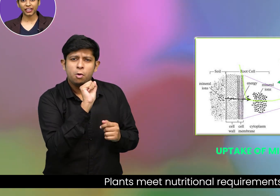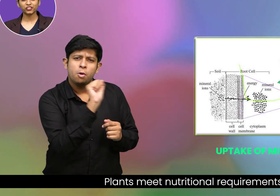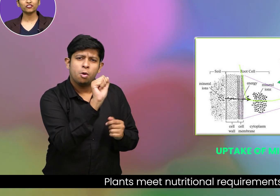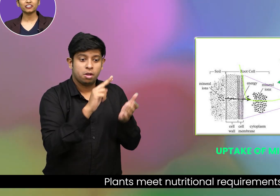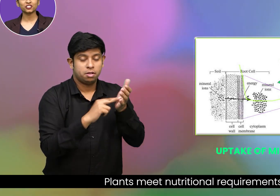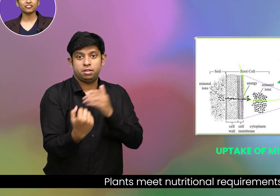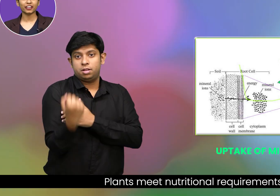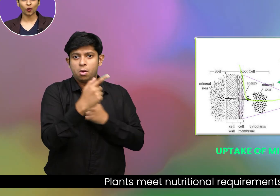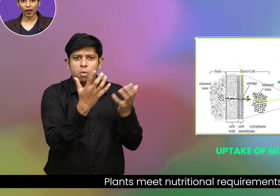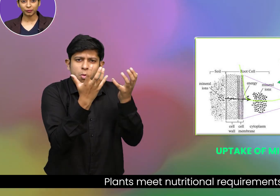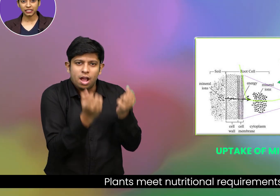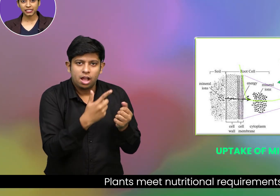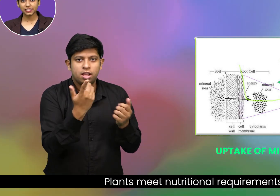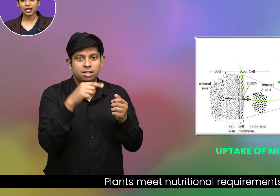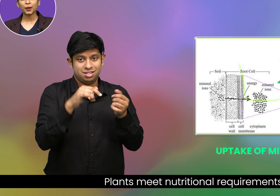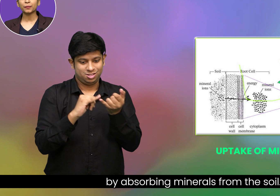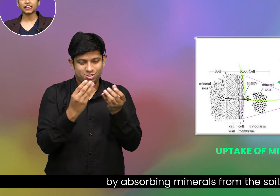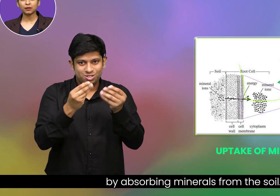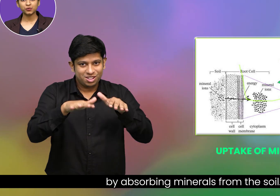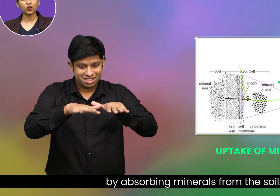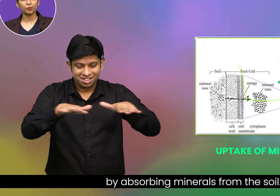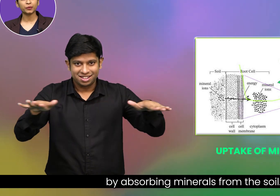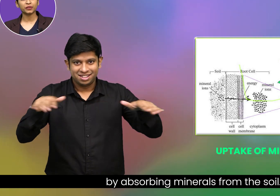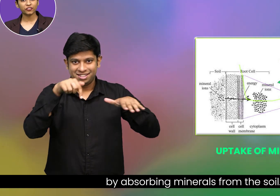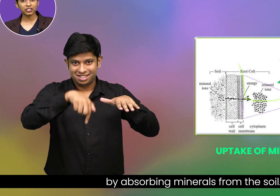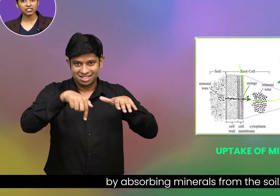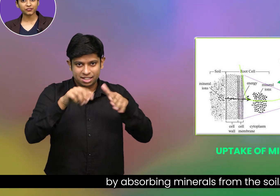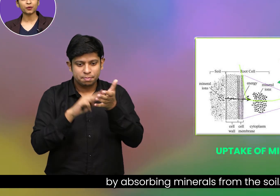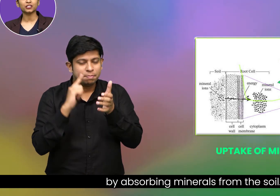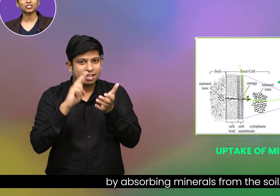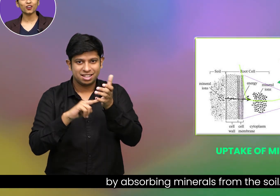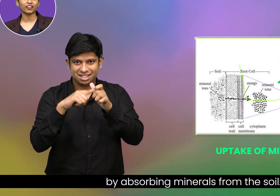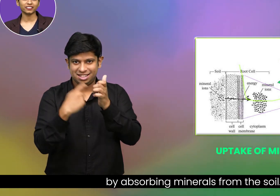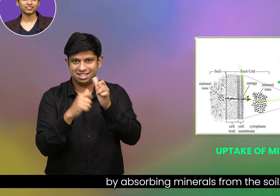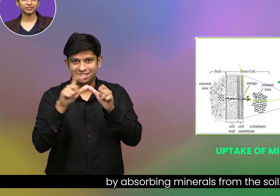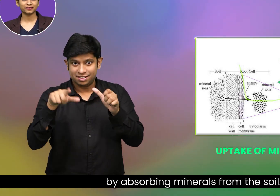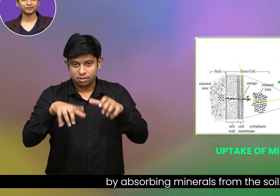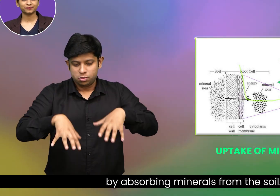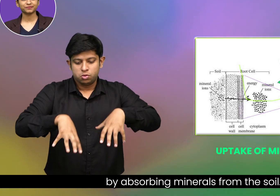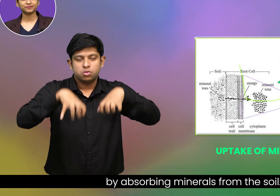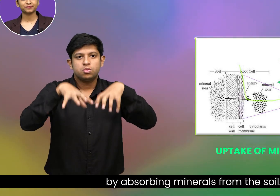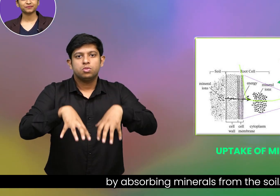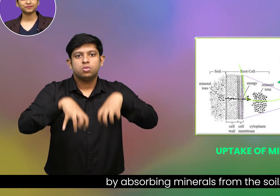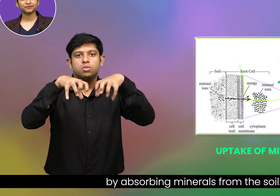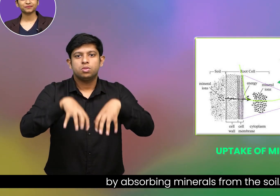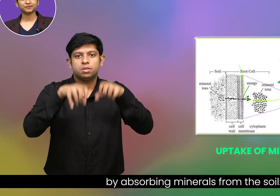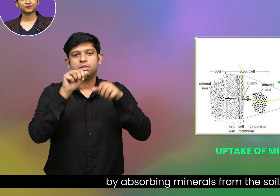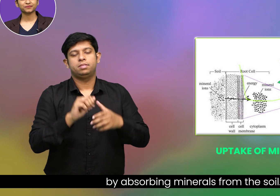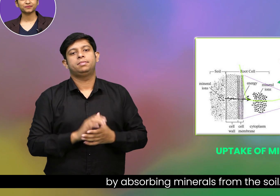Plants meet nutritional requirements by absorbing minerals from the soil.